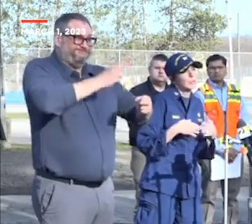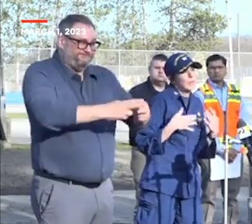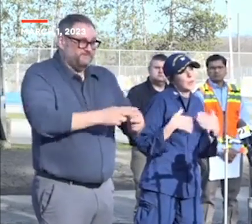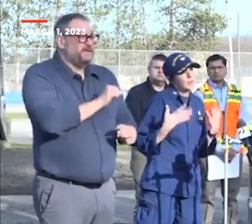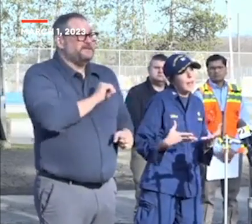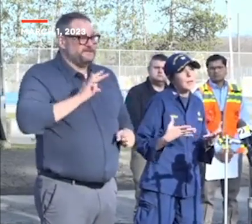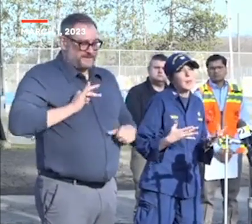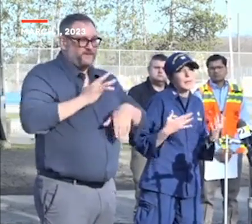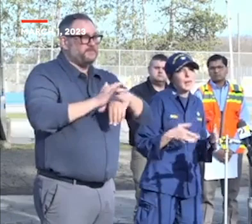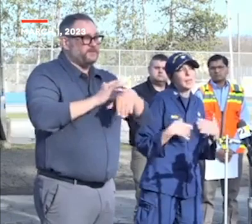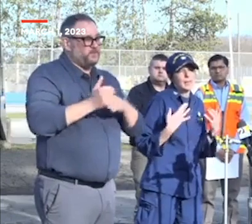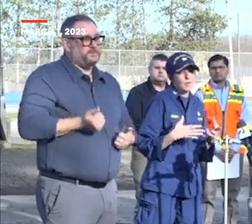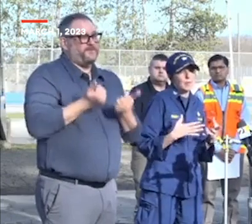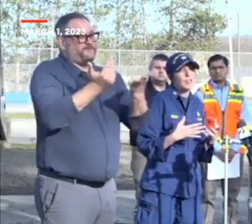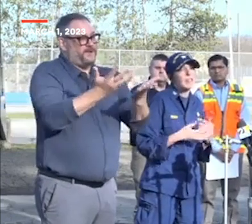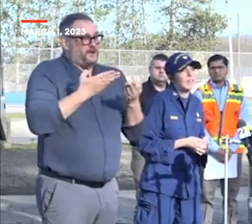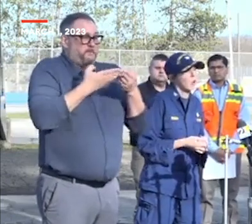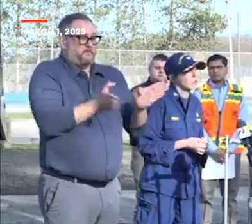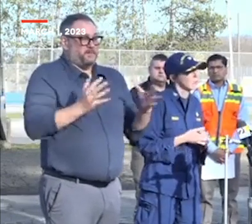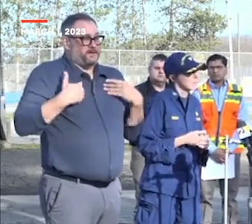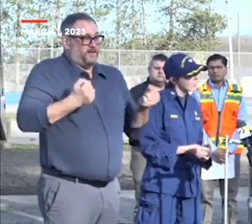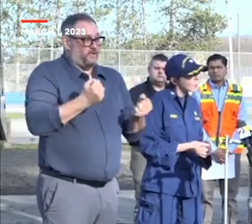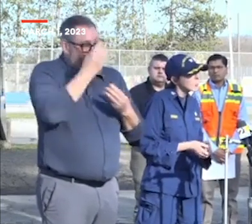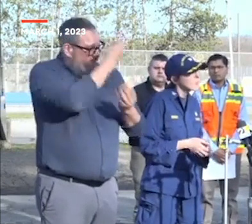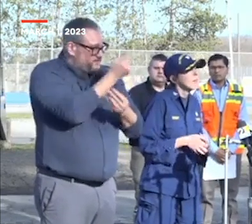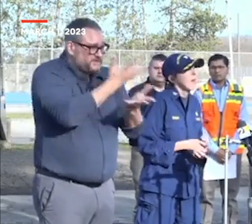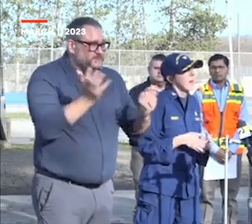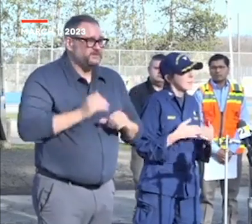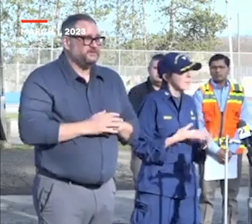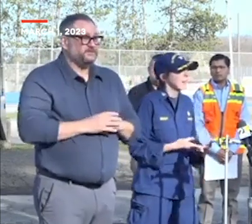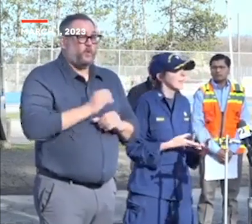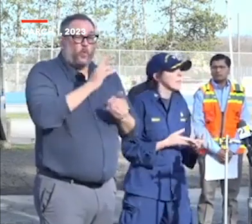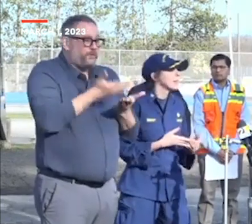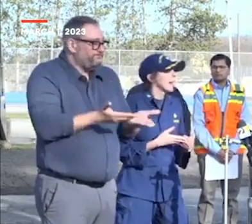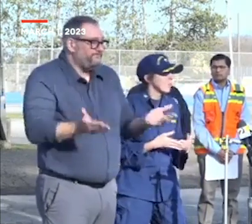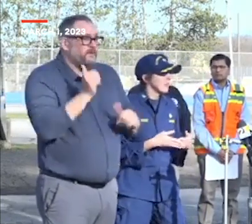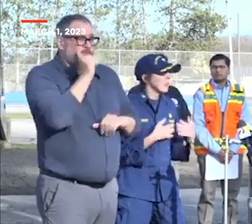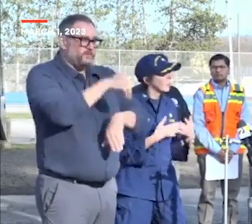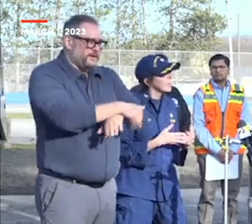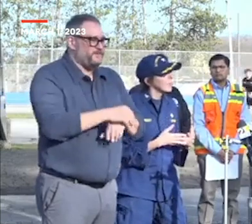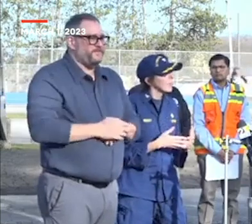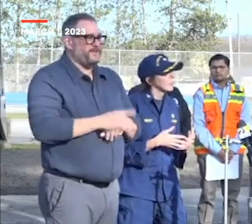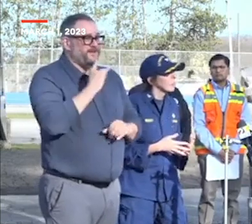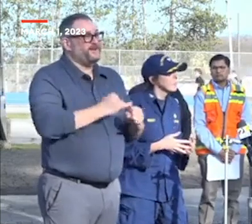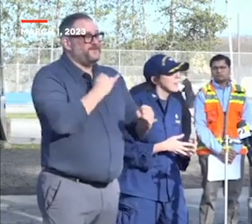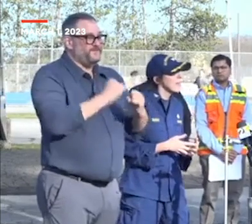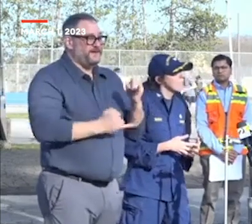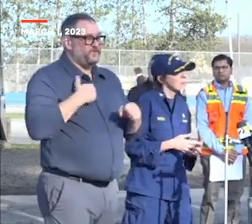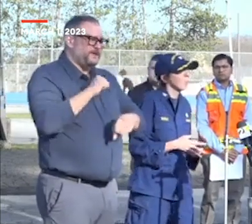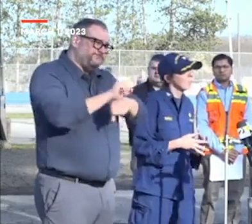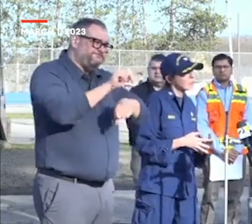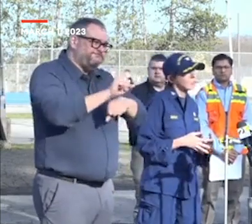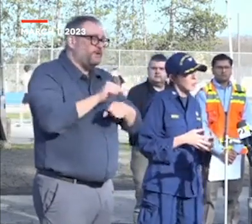to provide public health information and also materials. And then finally, we have been working with local, state,